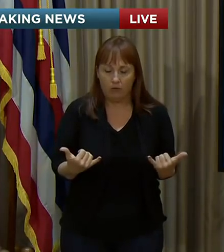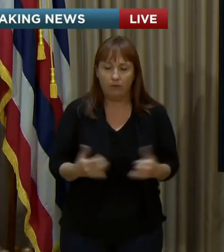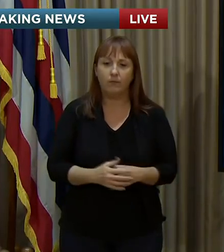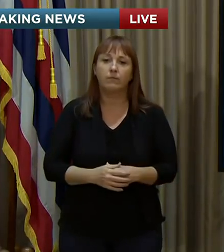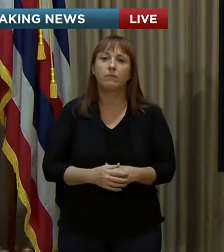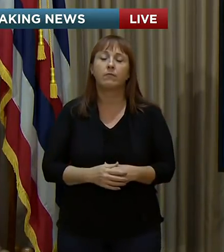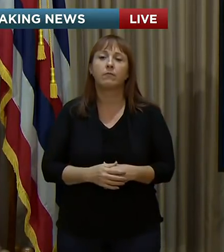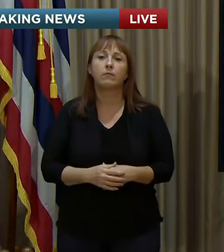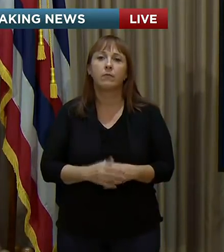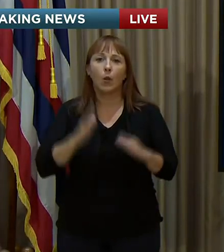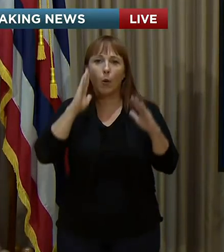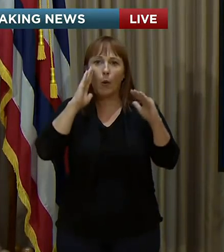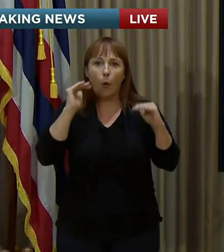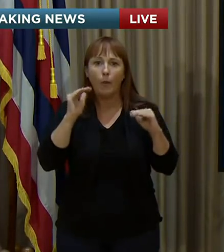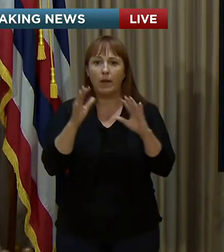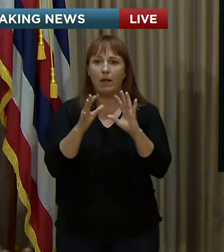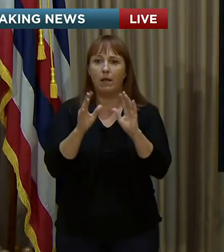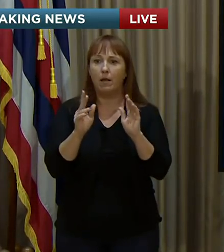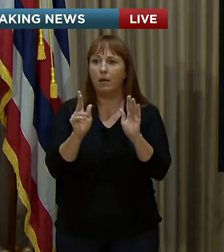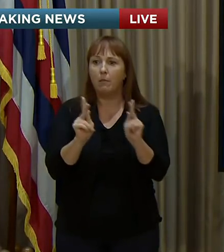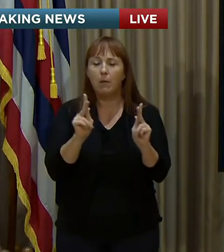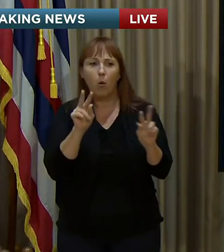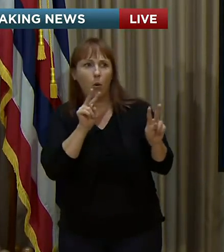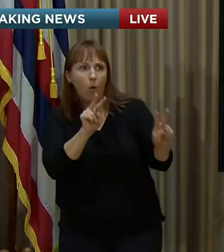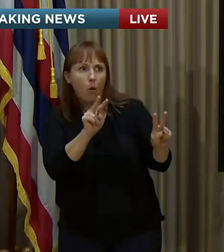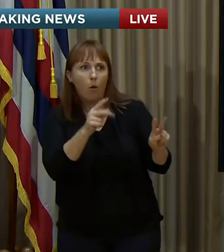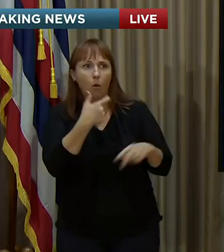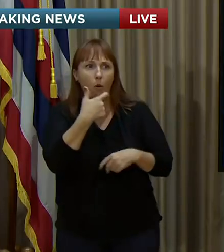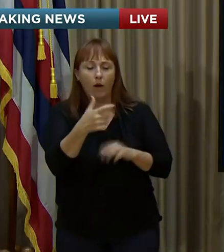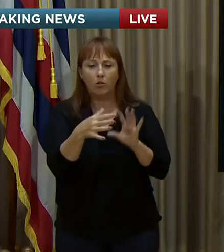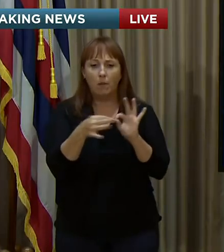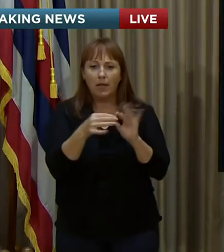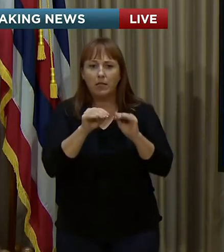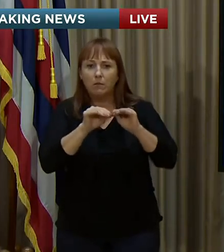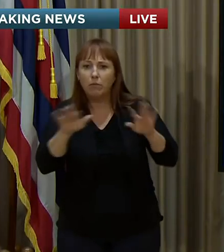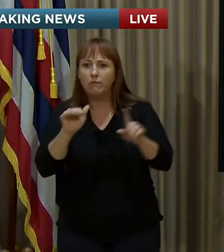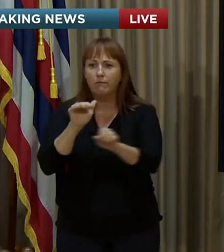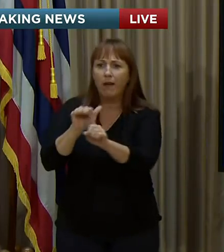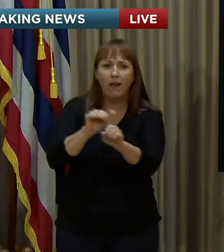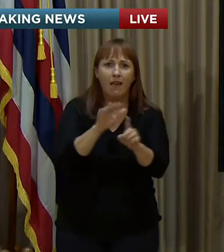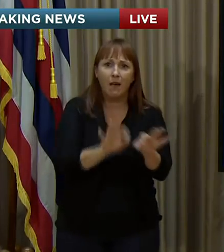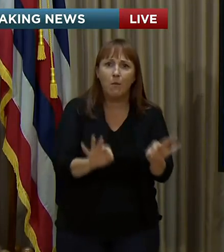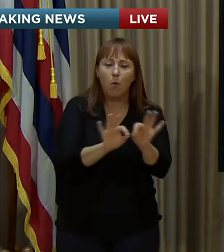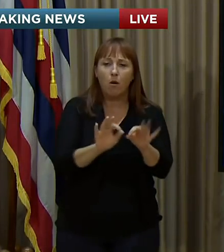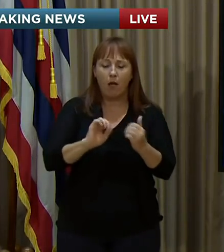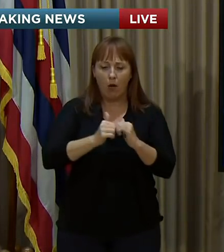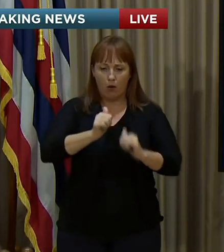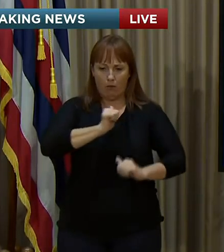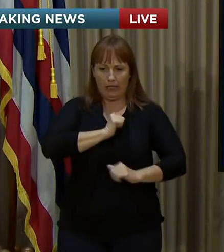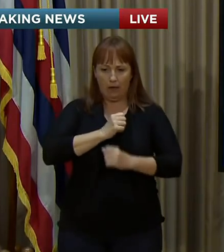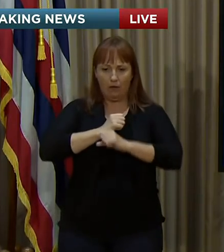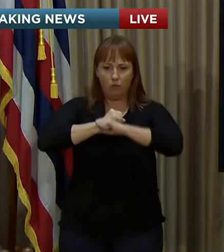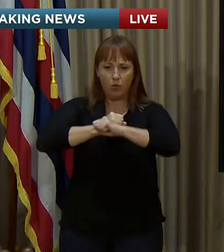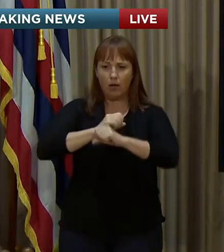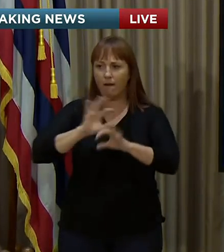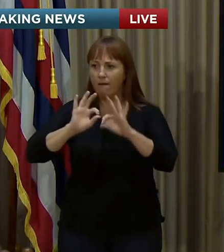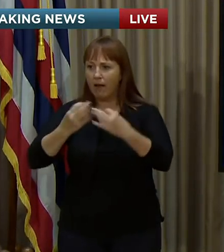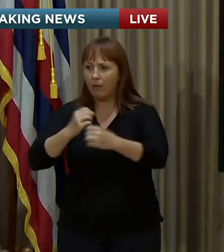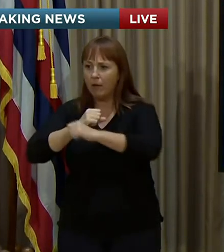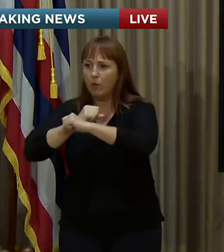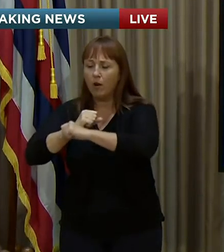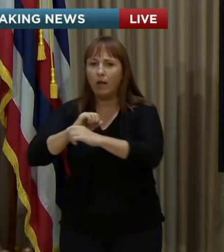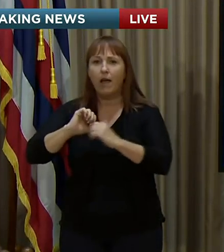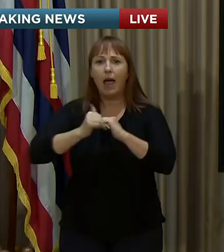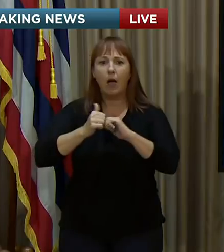with all that messaging, that people will see the light, understand the importance, and how they protect themselves, their families, but how we can continue